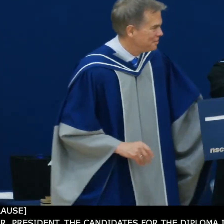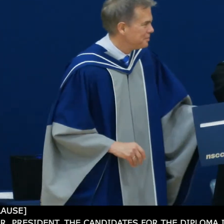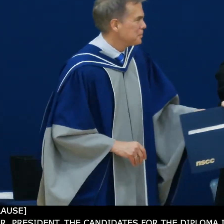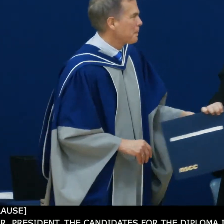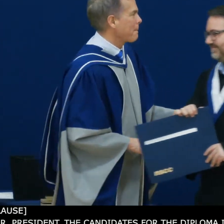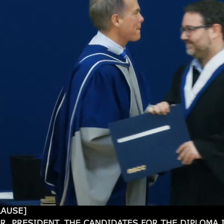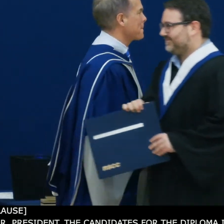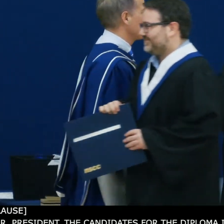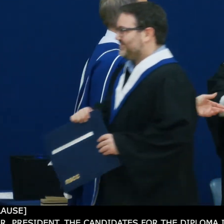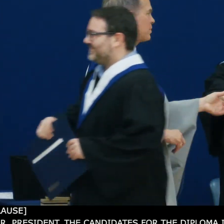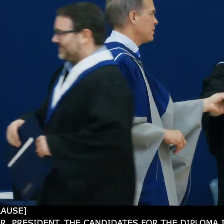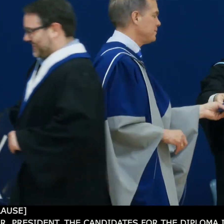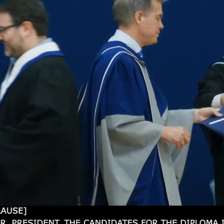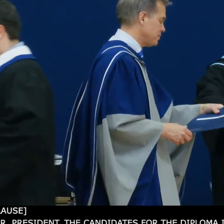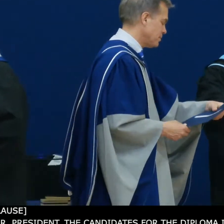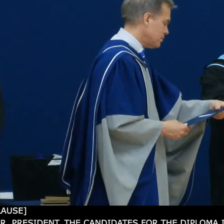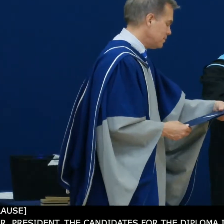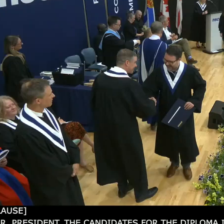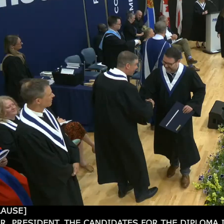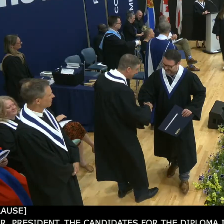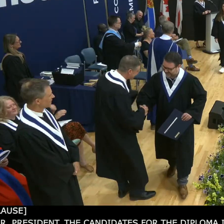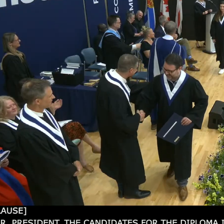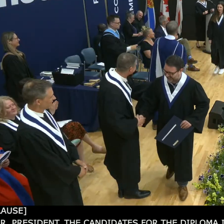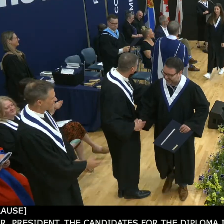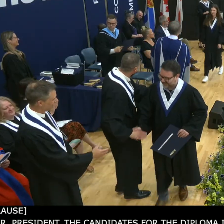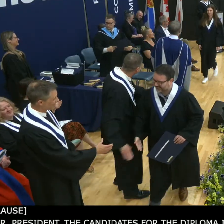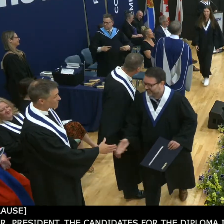Victoria Yefimova.